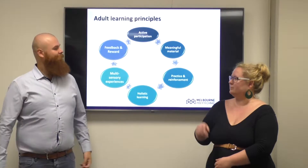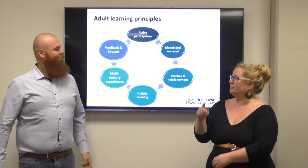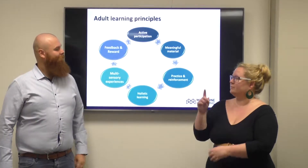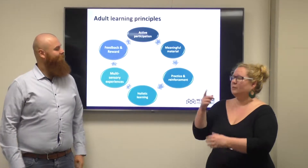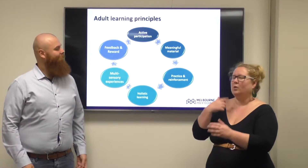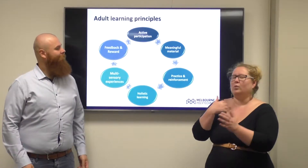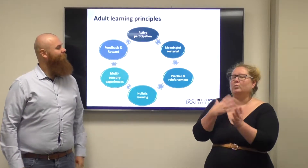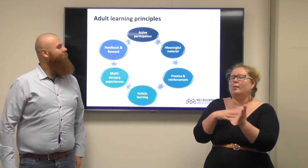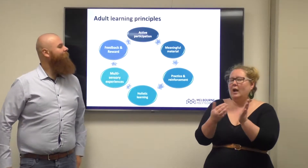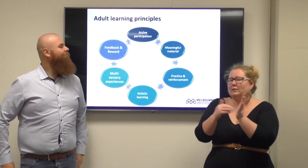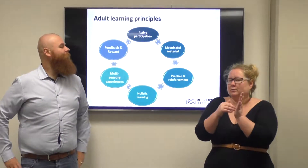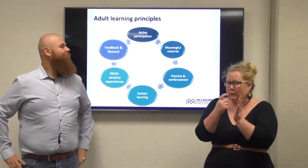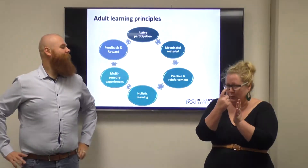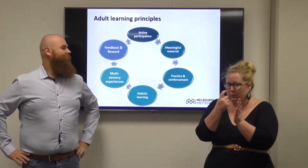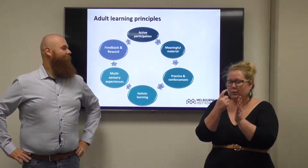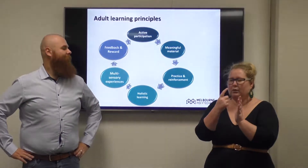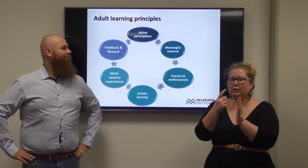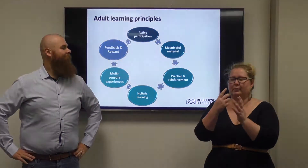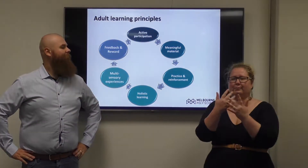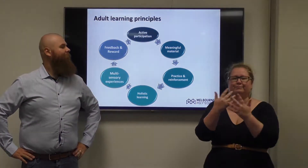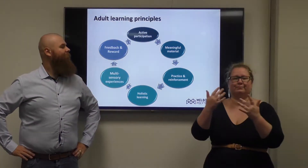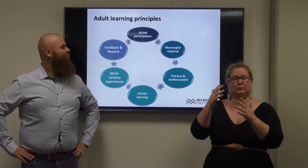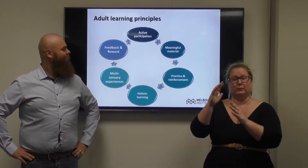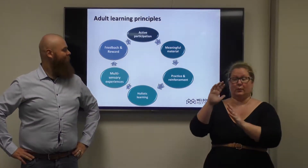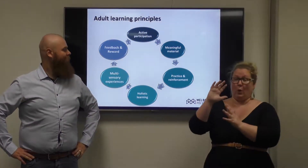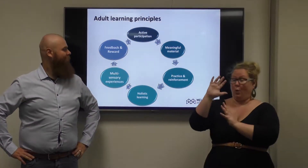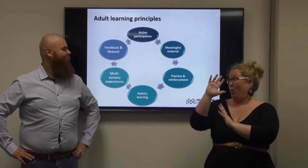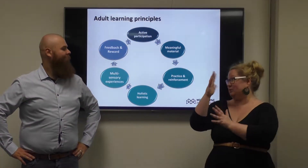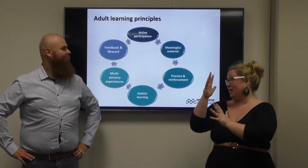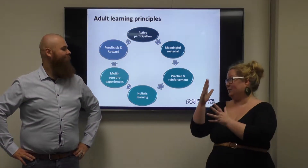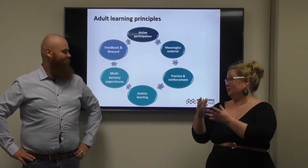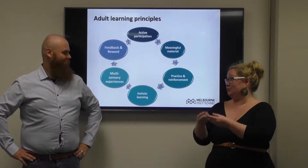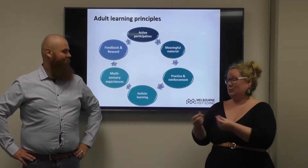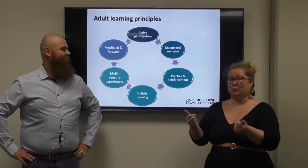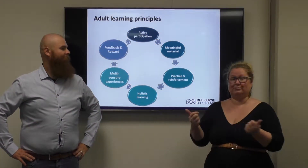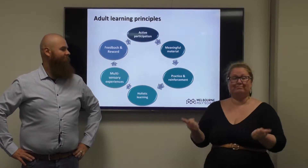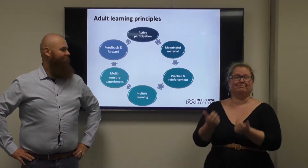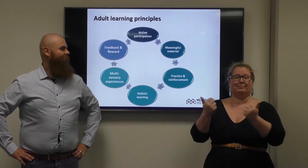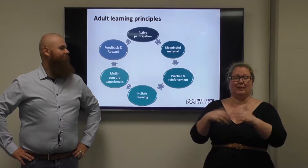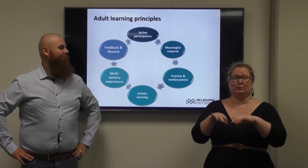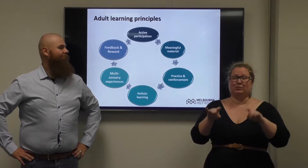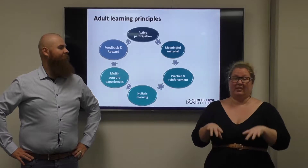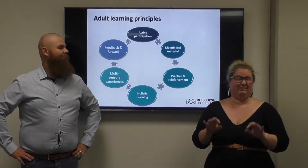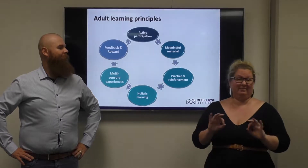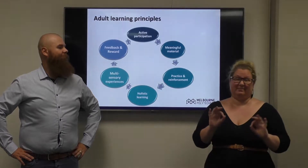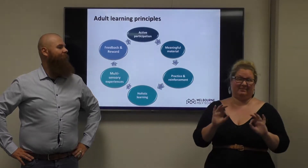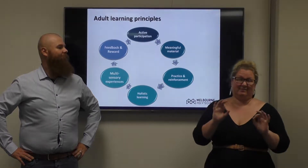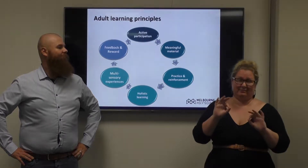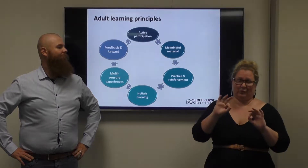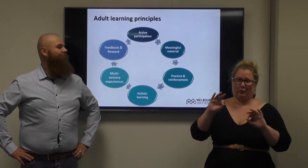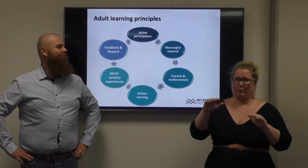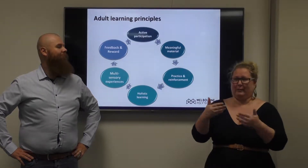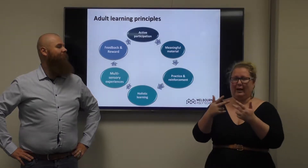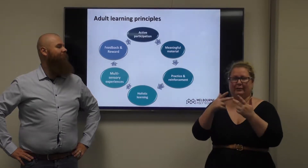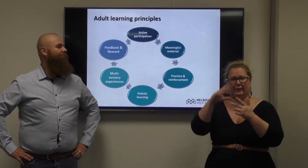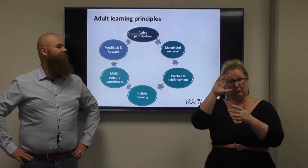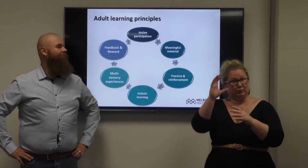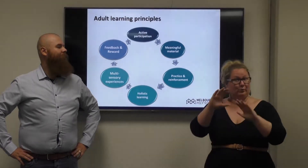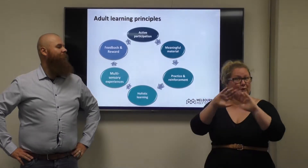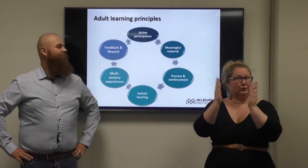that you're required to do outside. And I'd like to add another thing, Auslan resources. There aren't a wealth of